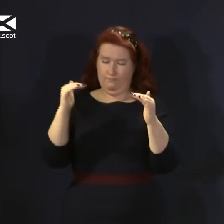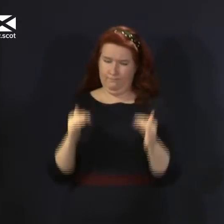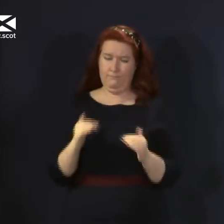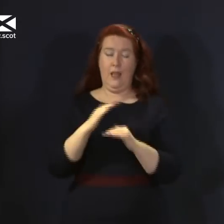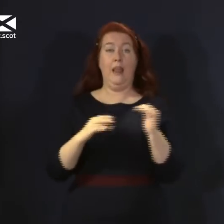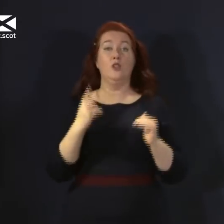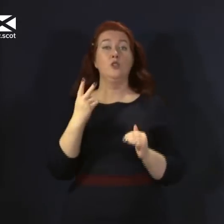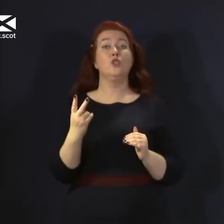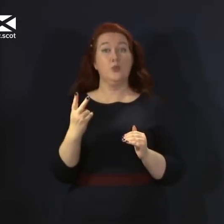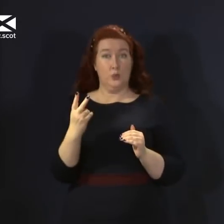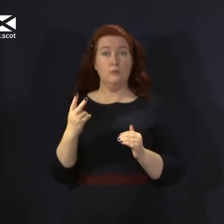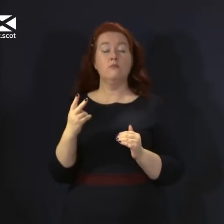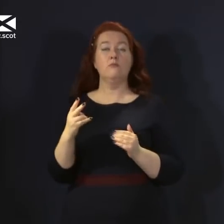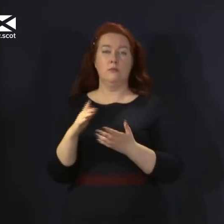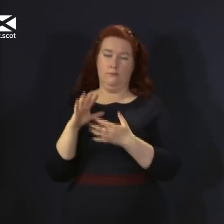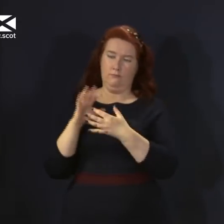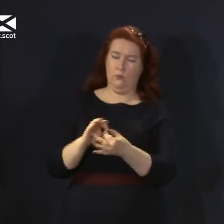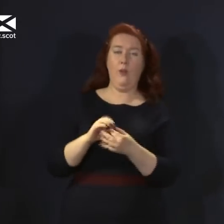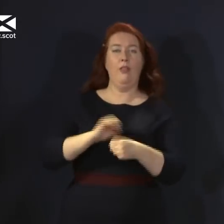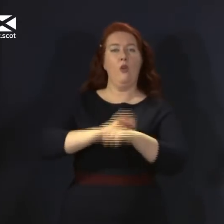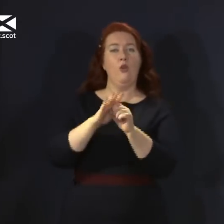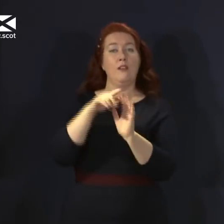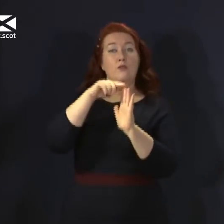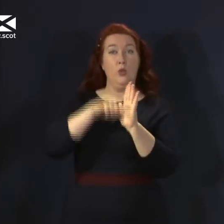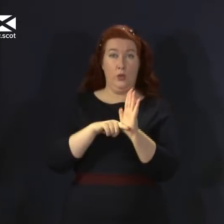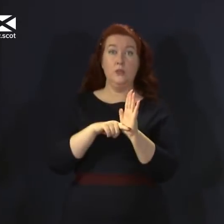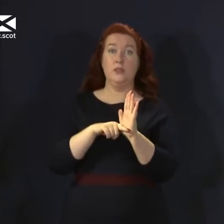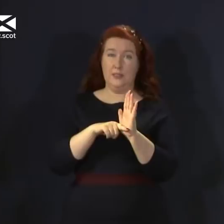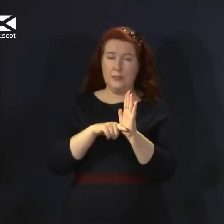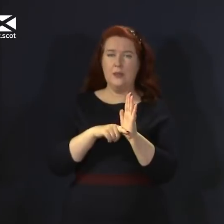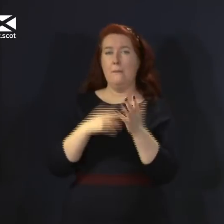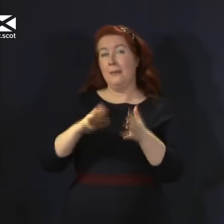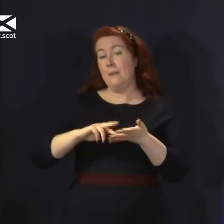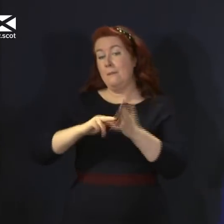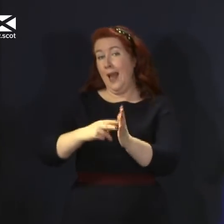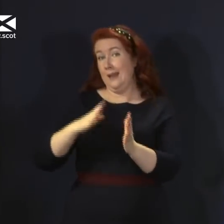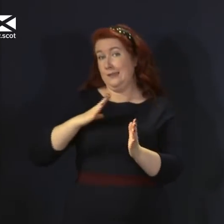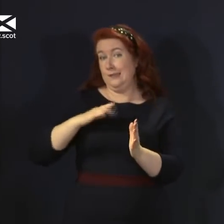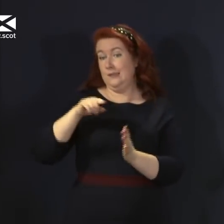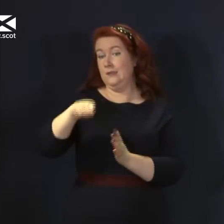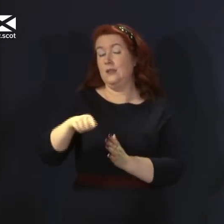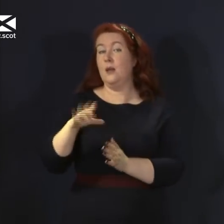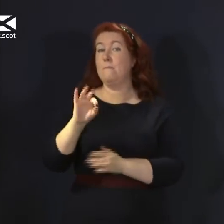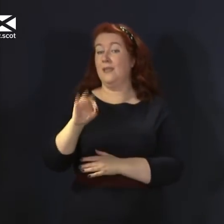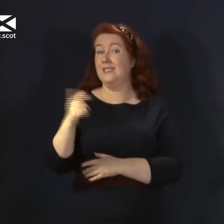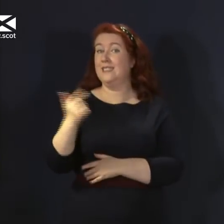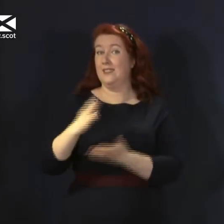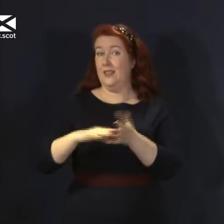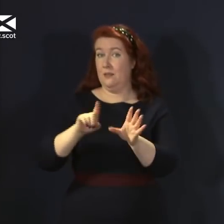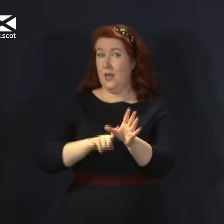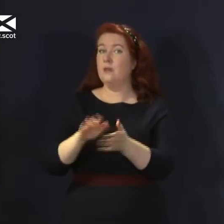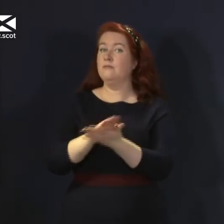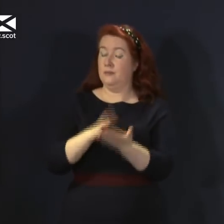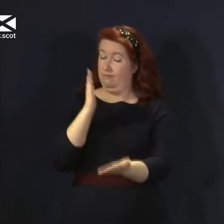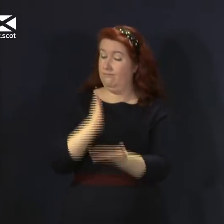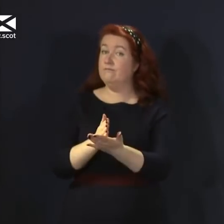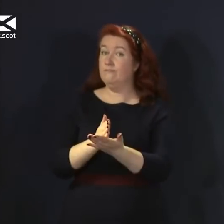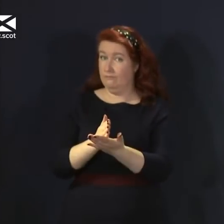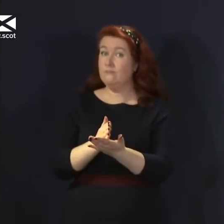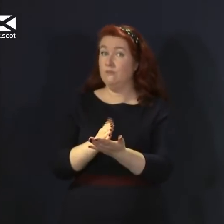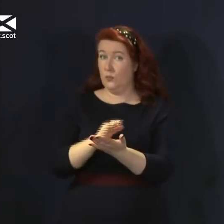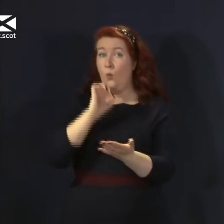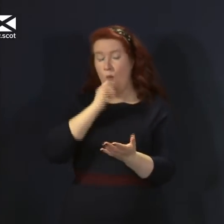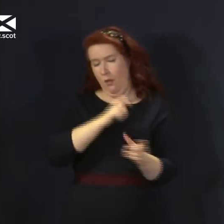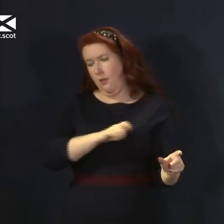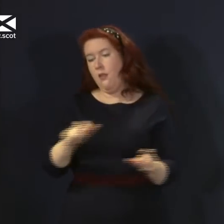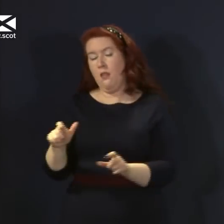associated changes to the COVID rules that had been scheduled for Monday the 17th of May. I can confirm that that will go ahead as